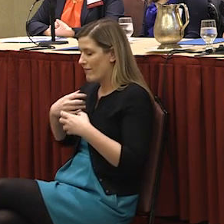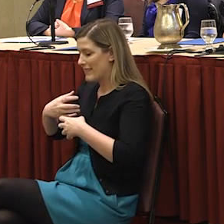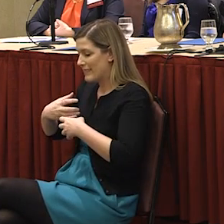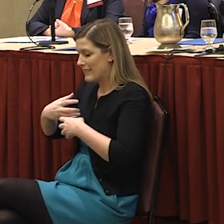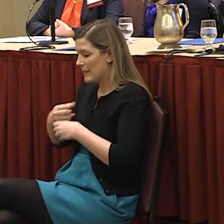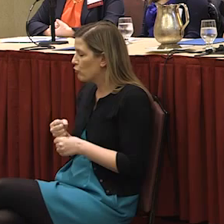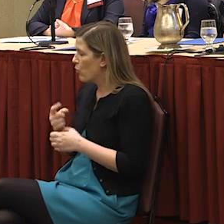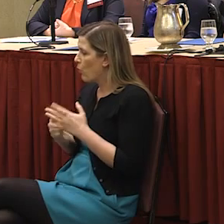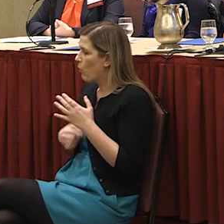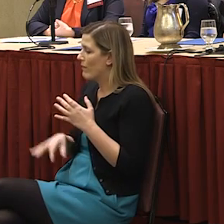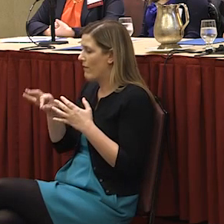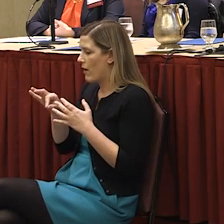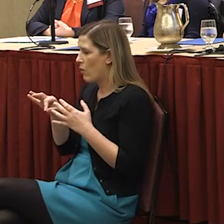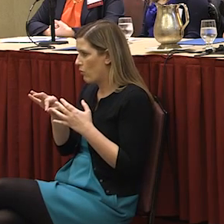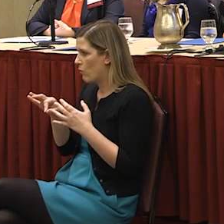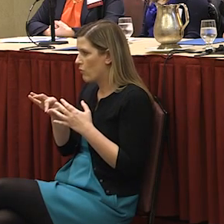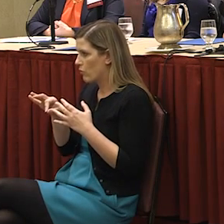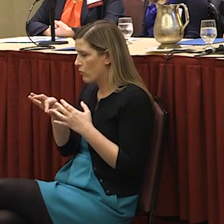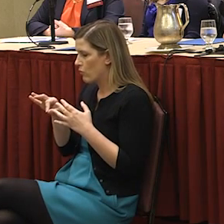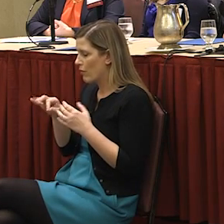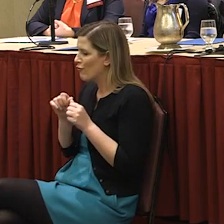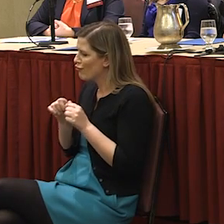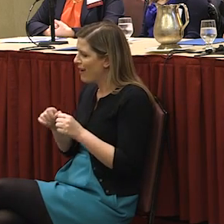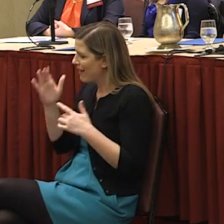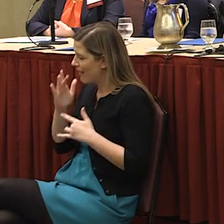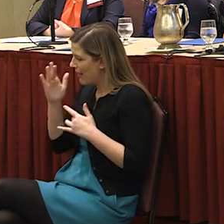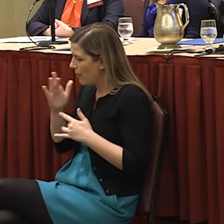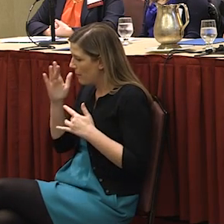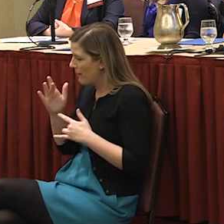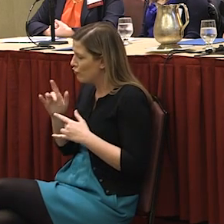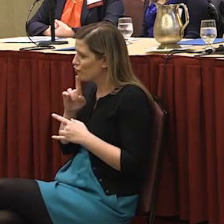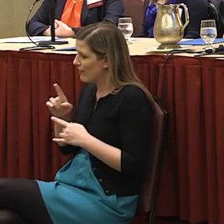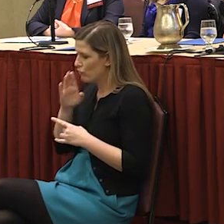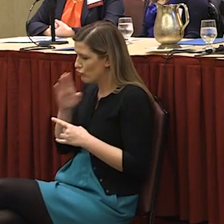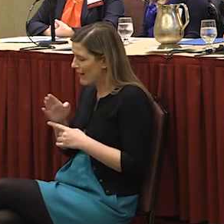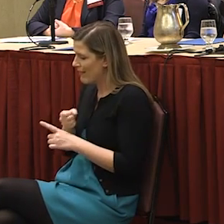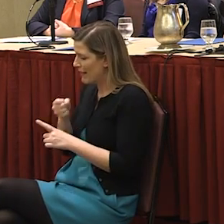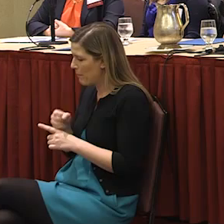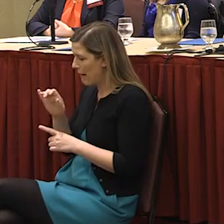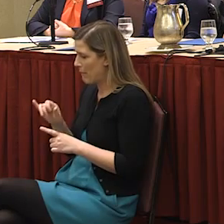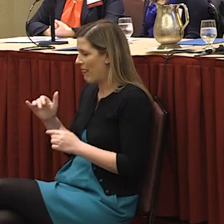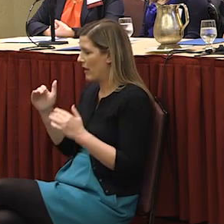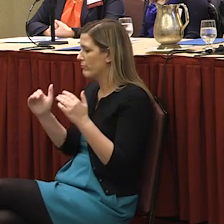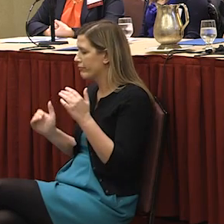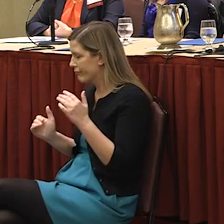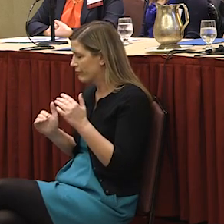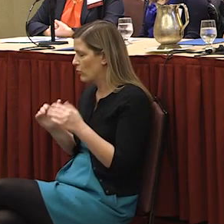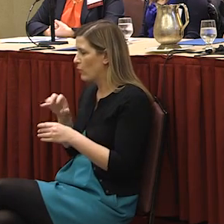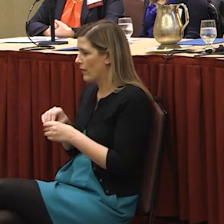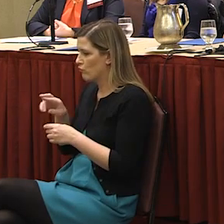of the findings that we found of chronic ailments that were definitely impacted by health disparities in the state of Rhode